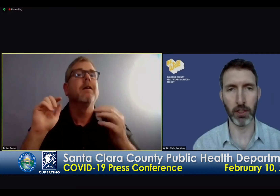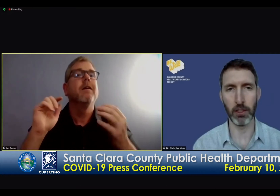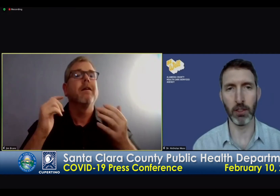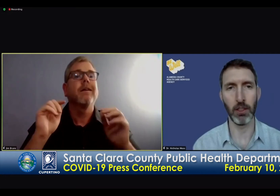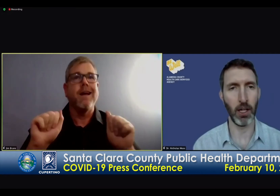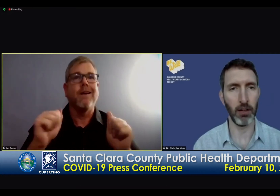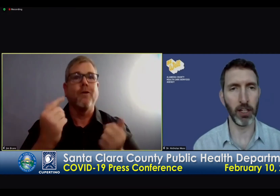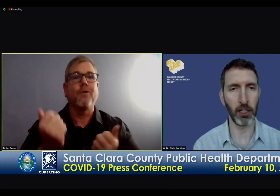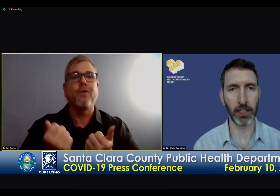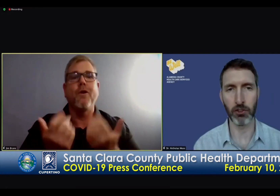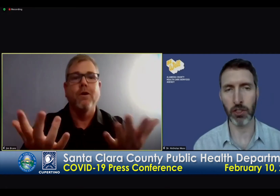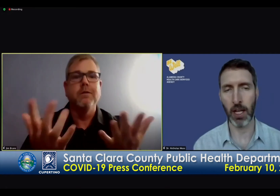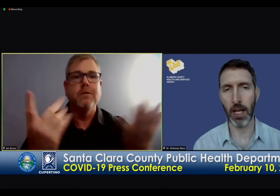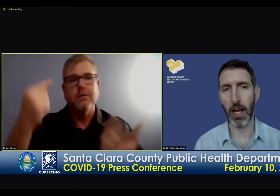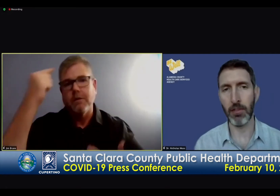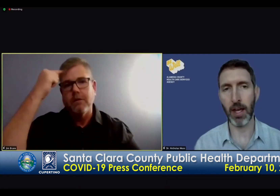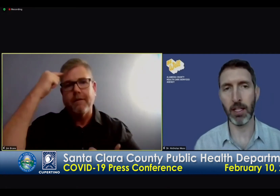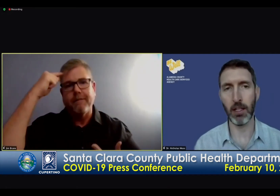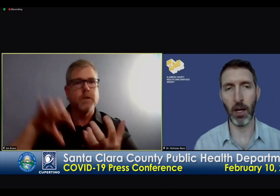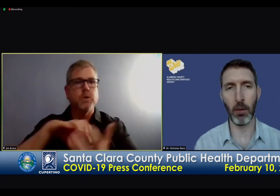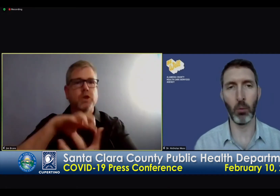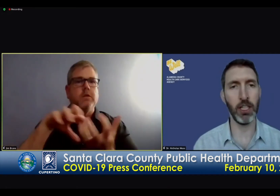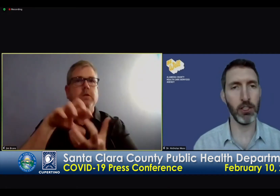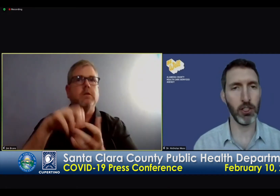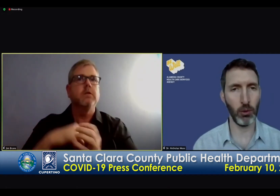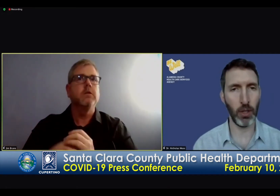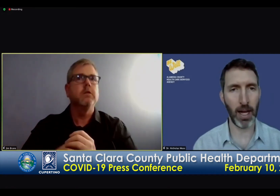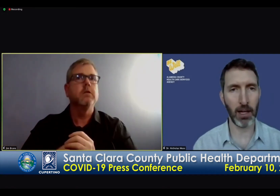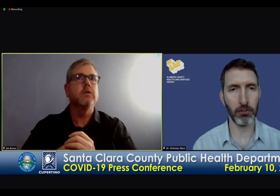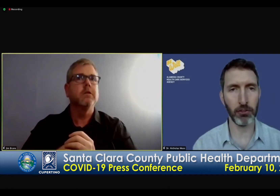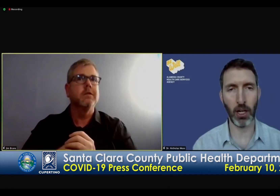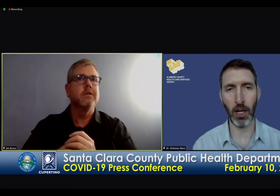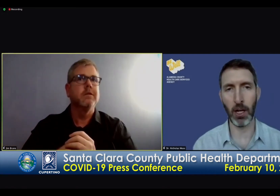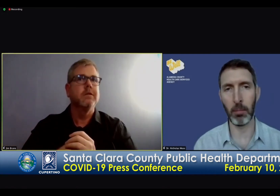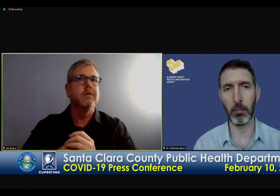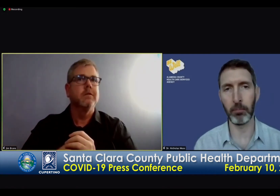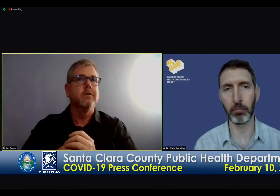different variants. And then we do have,